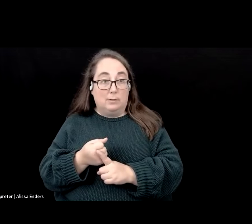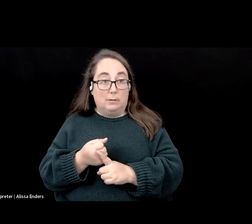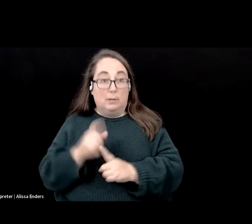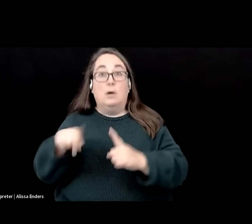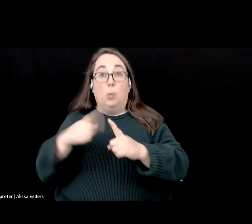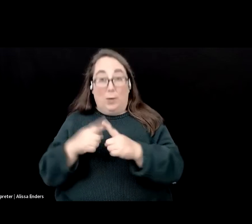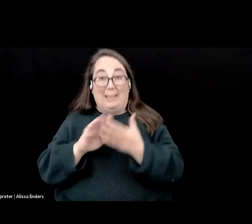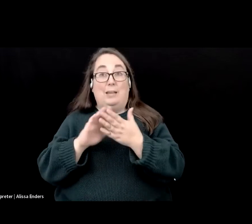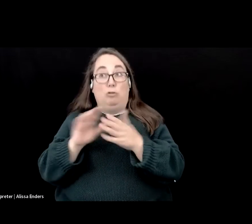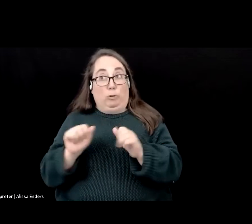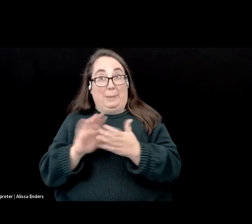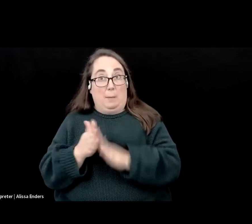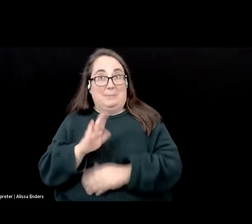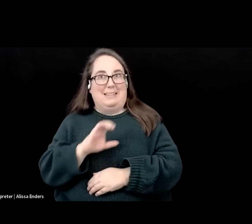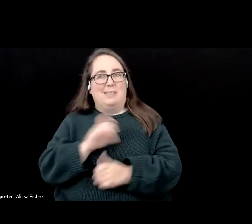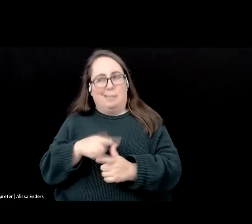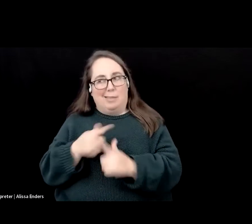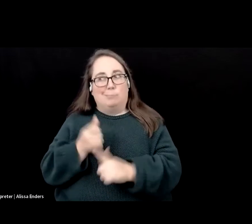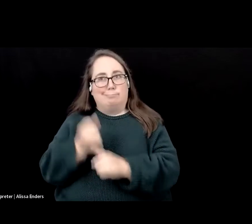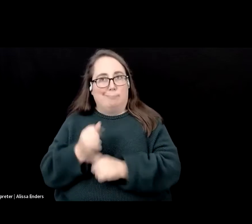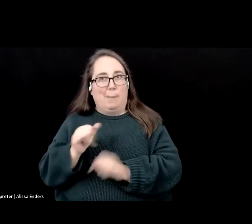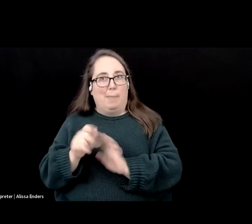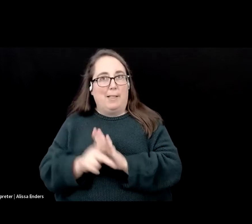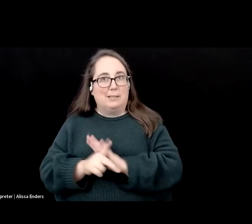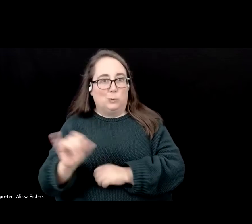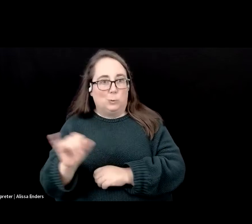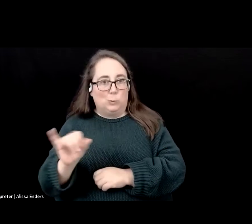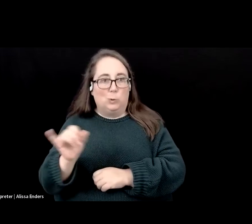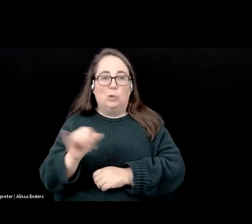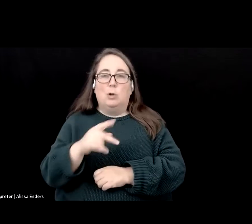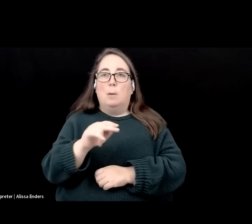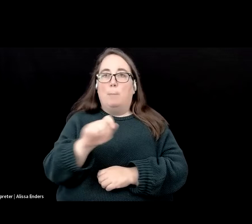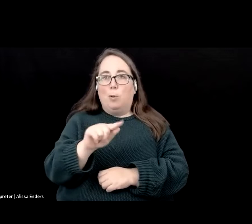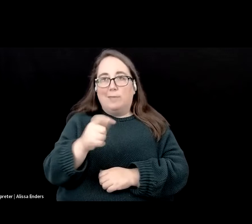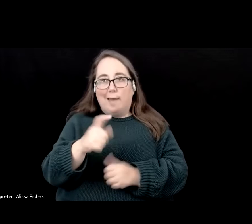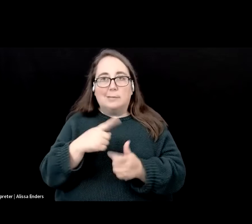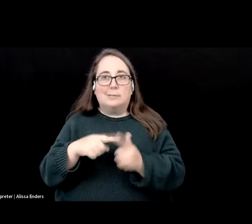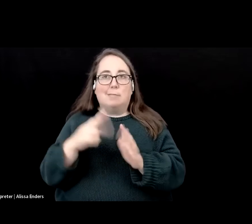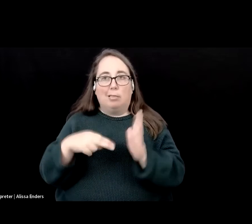become citizens, they were impacted by those policies, poll taxes, literacy tests.